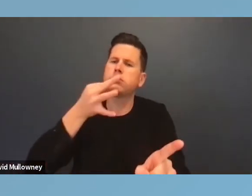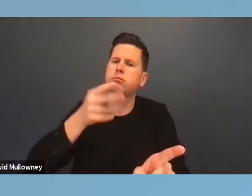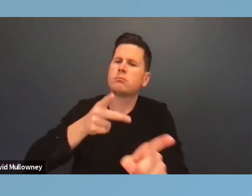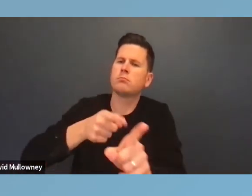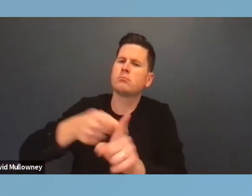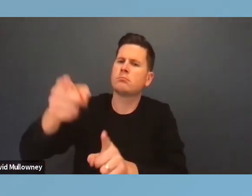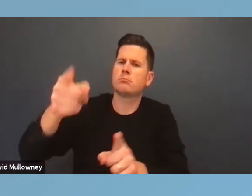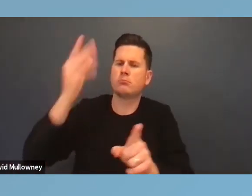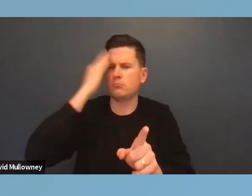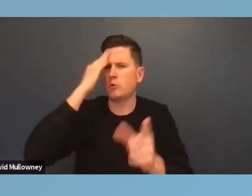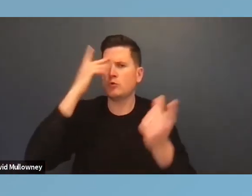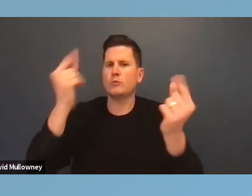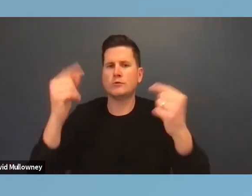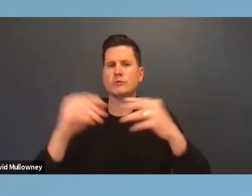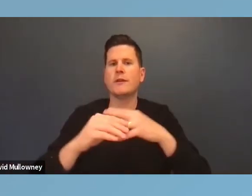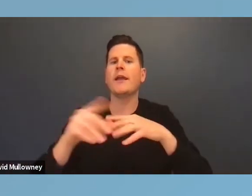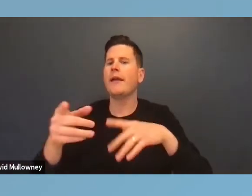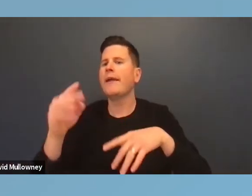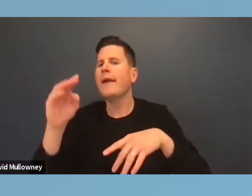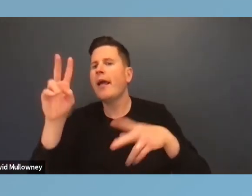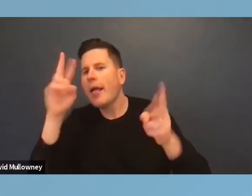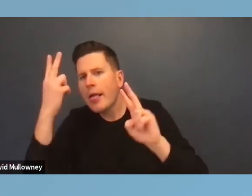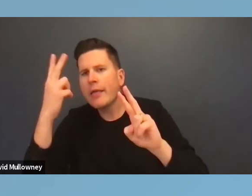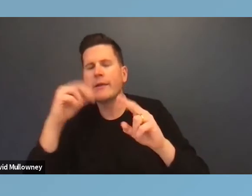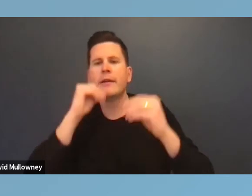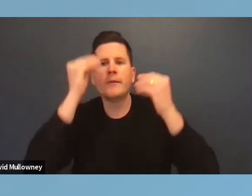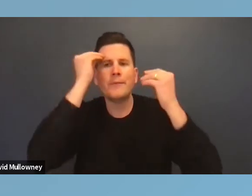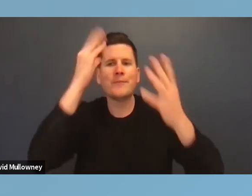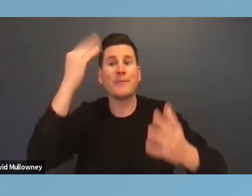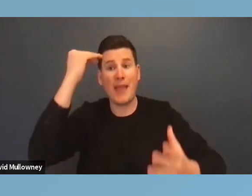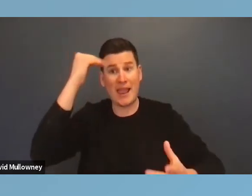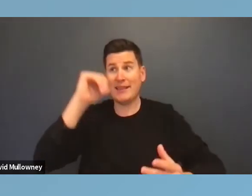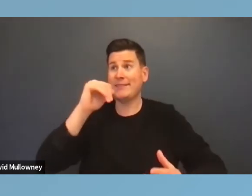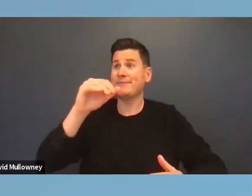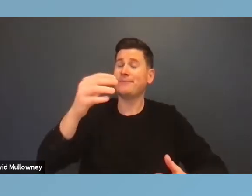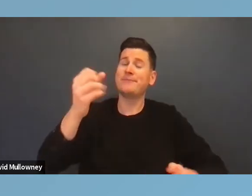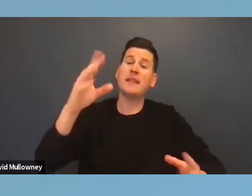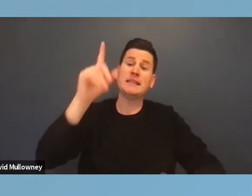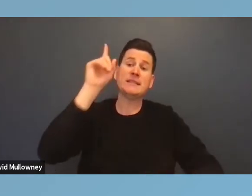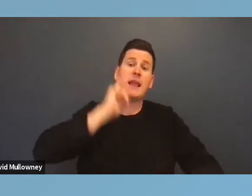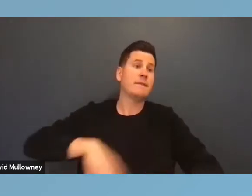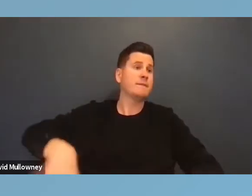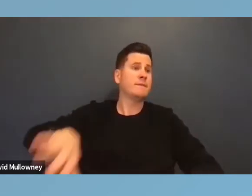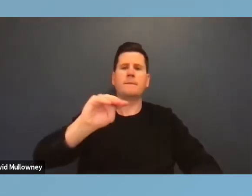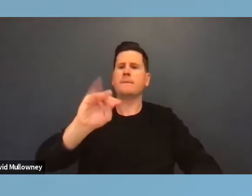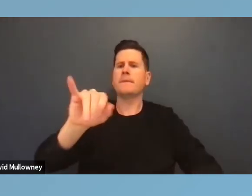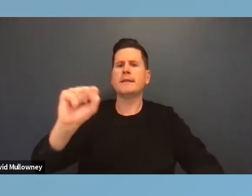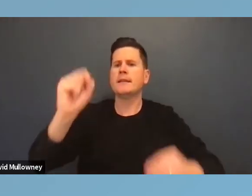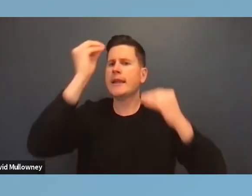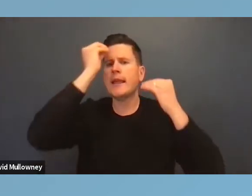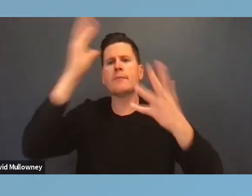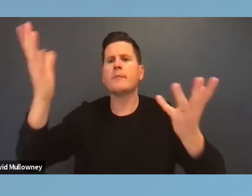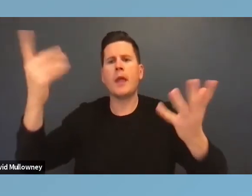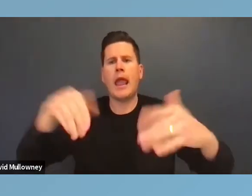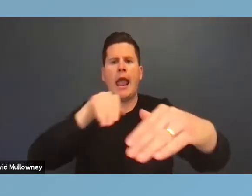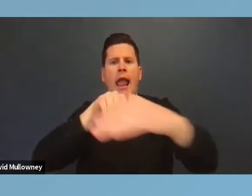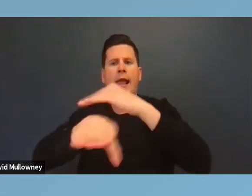that the person be certified and professional and know what they're doing, so there are no misunderstandings.